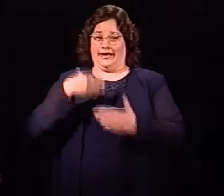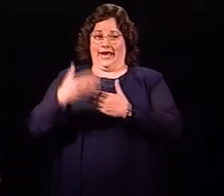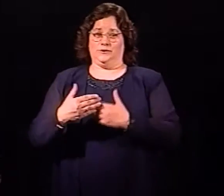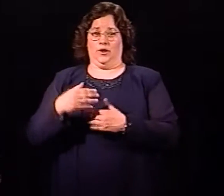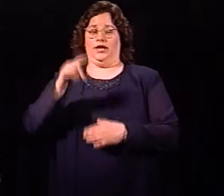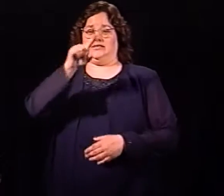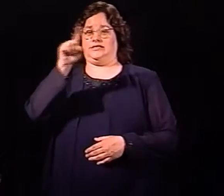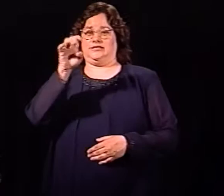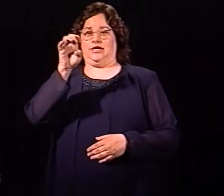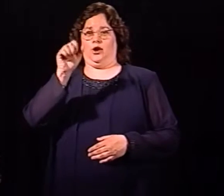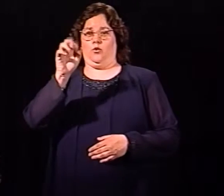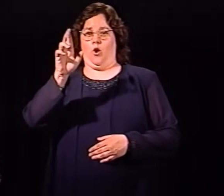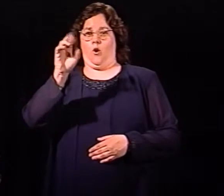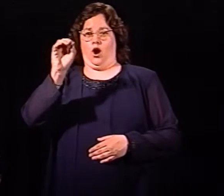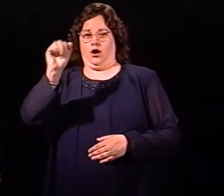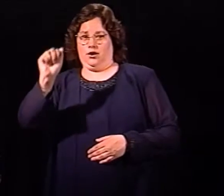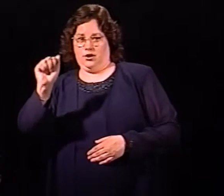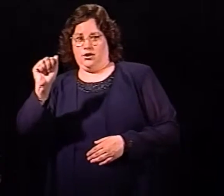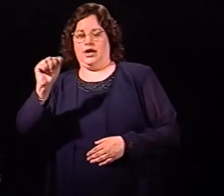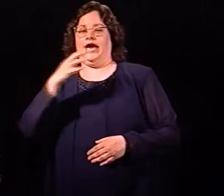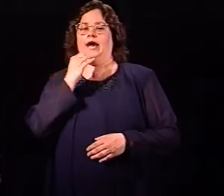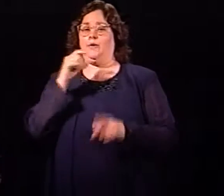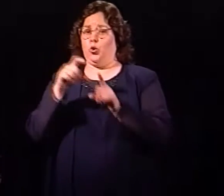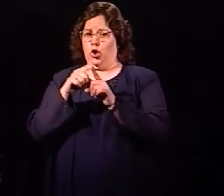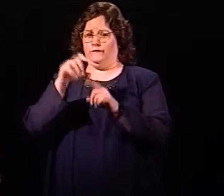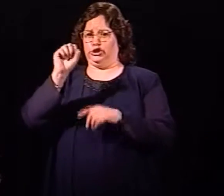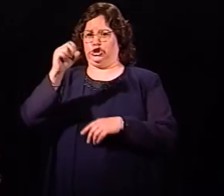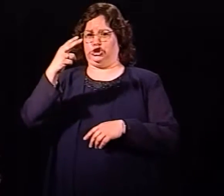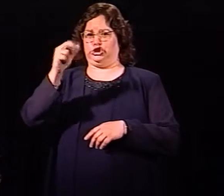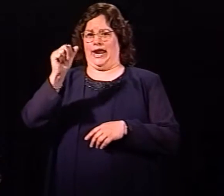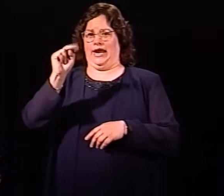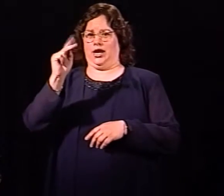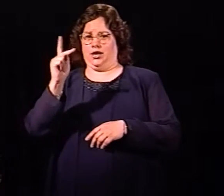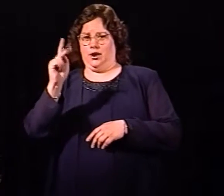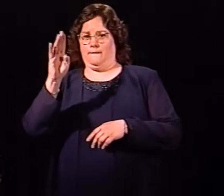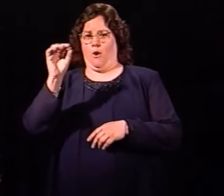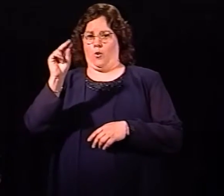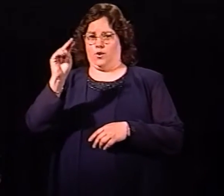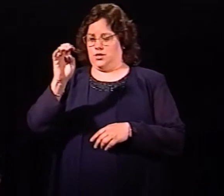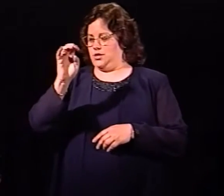The next is Zerah, Hebrew for a shank bone.